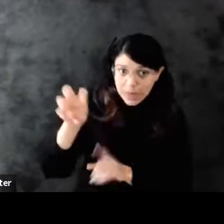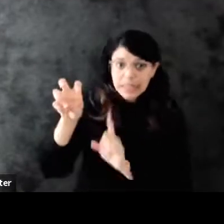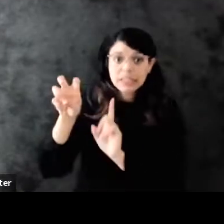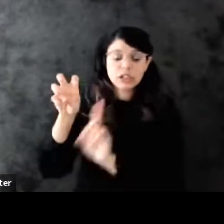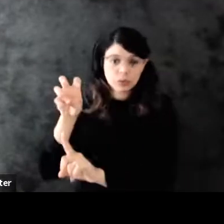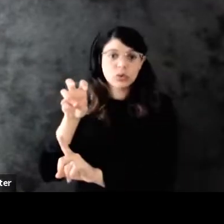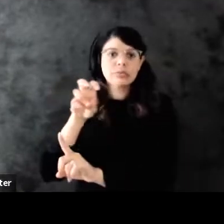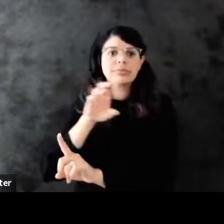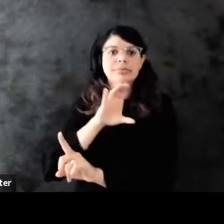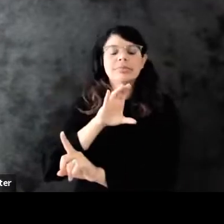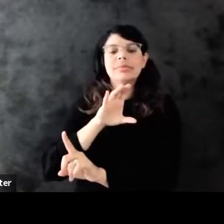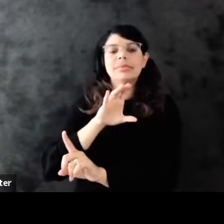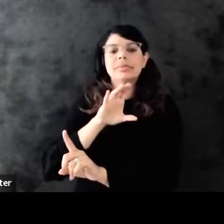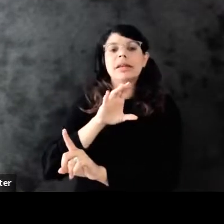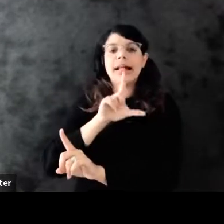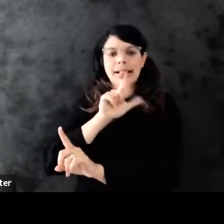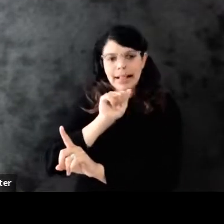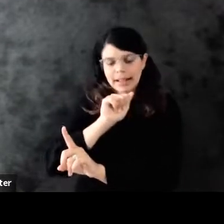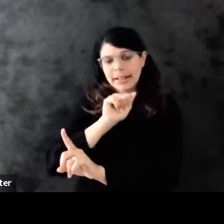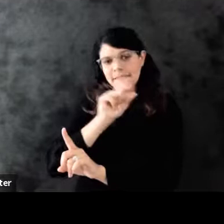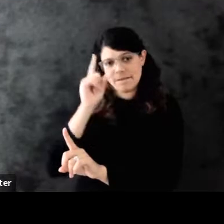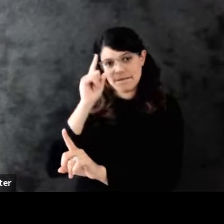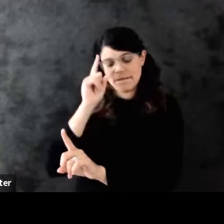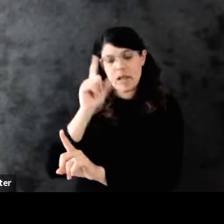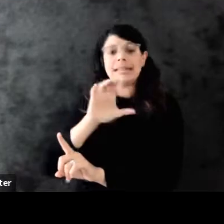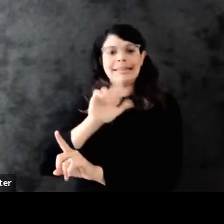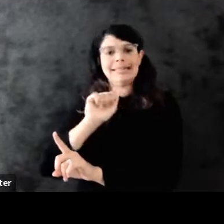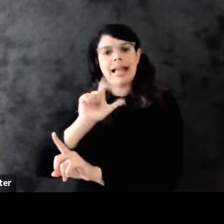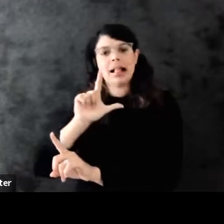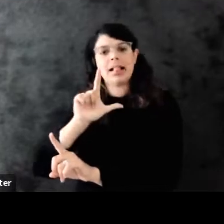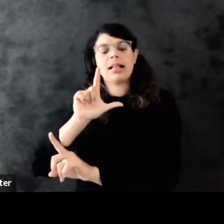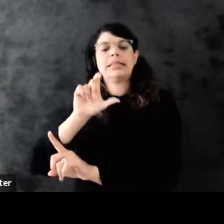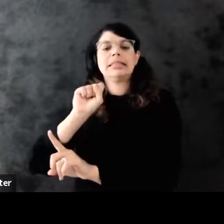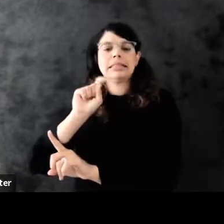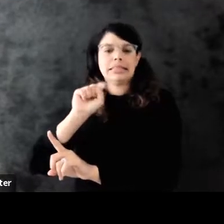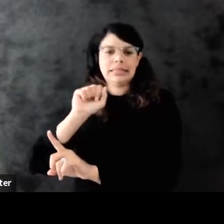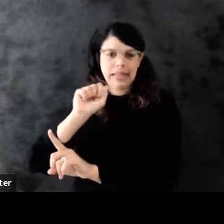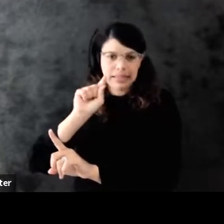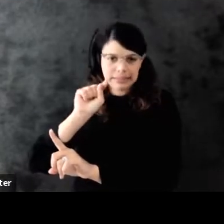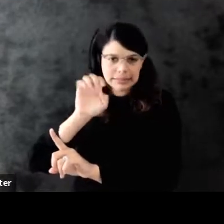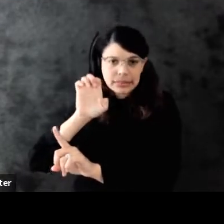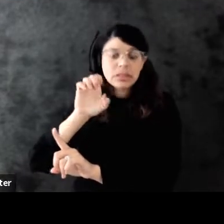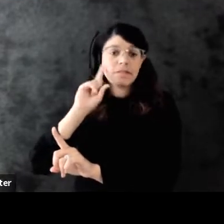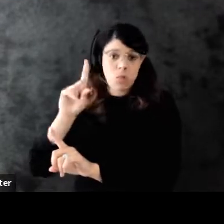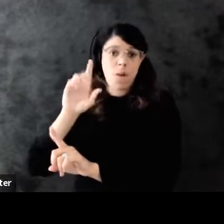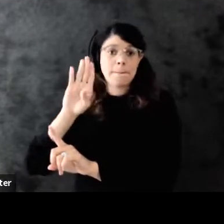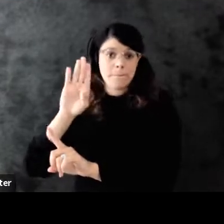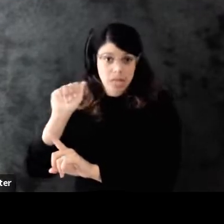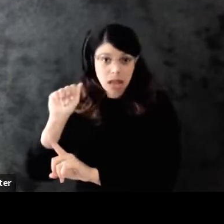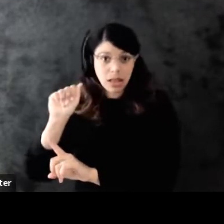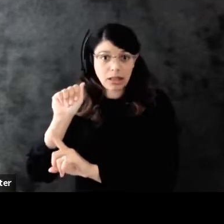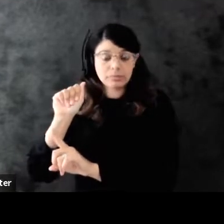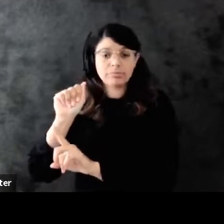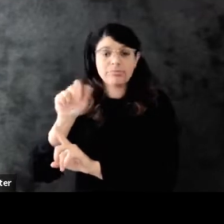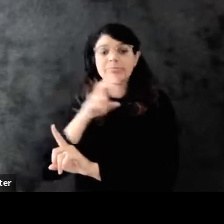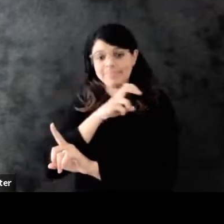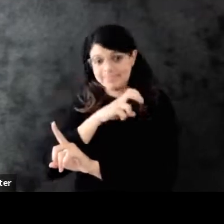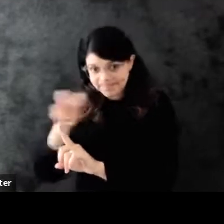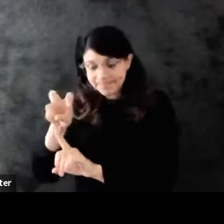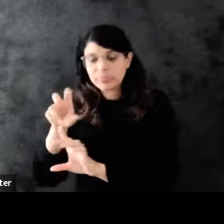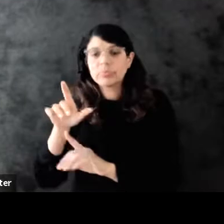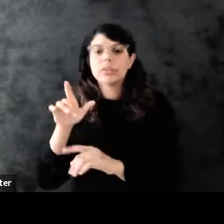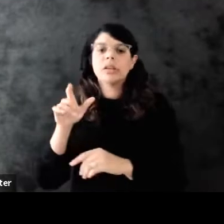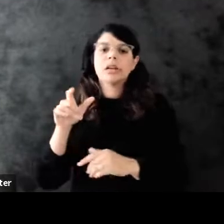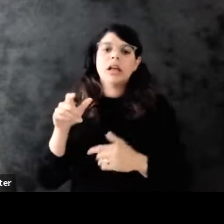War, all of us who were veterans got the GI Bill to help our educational